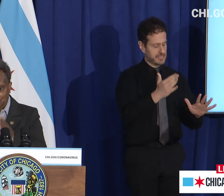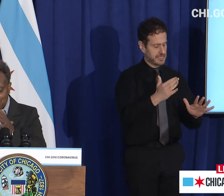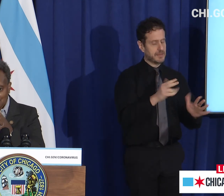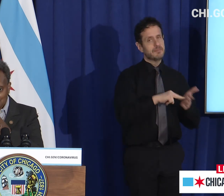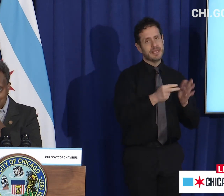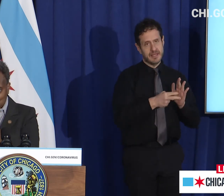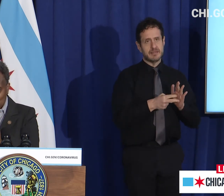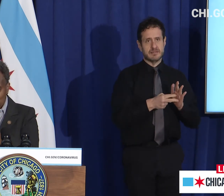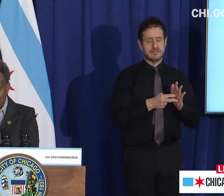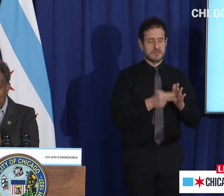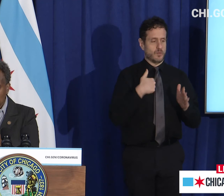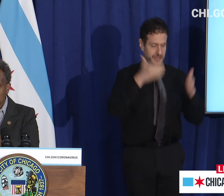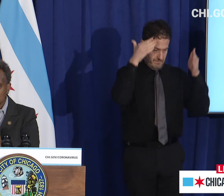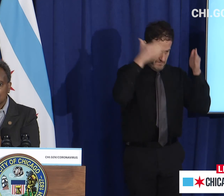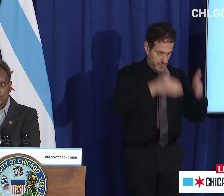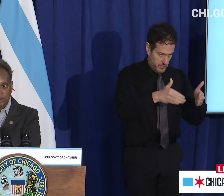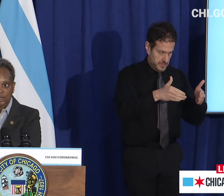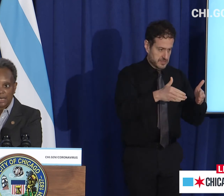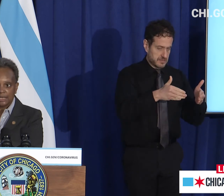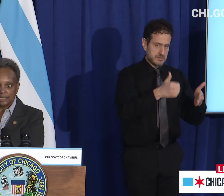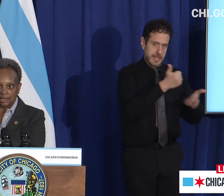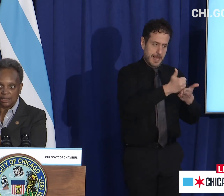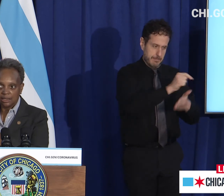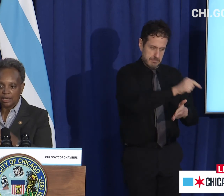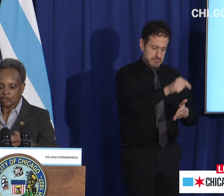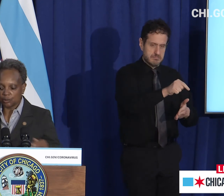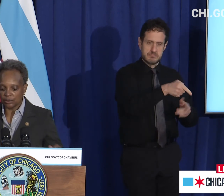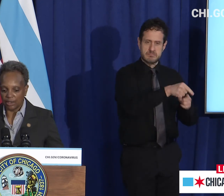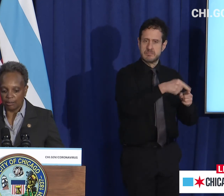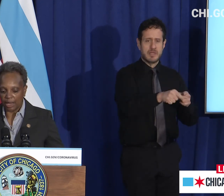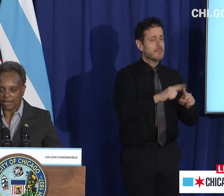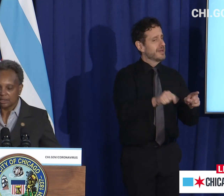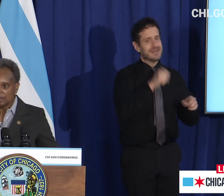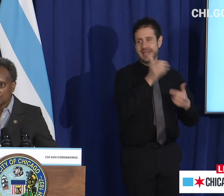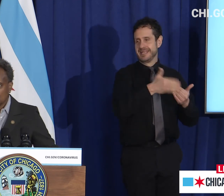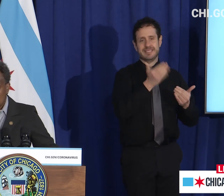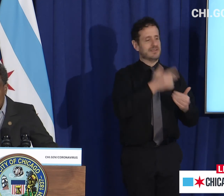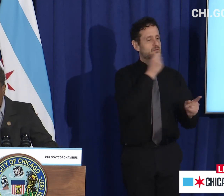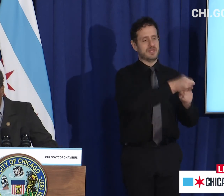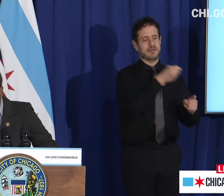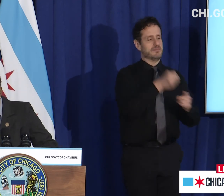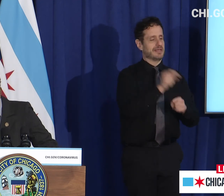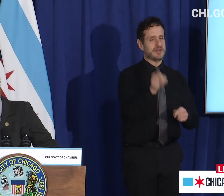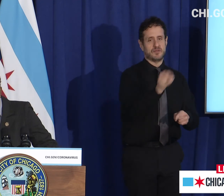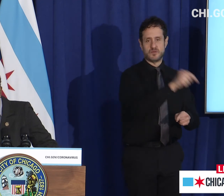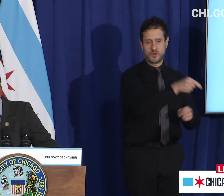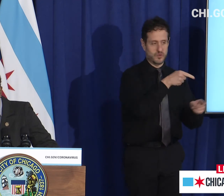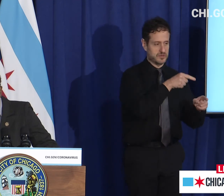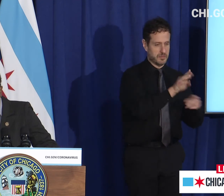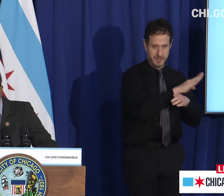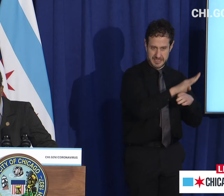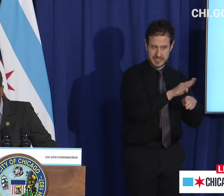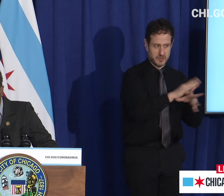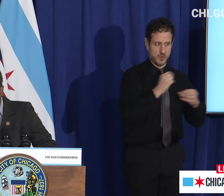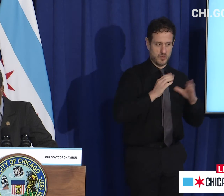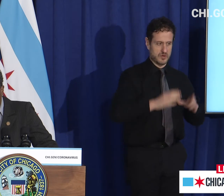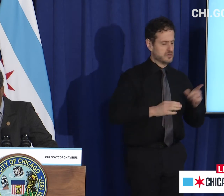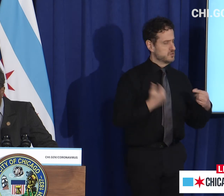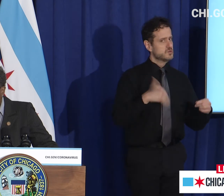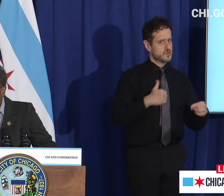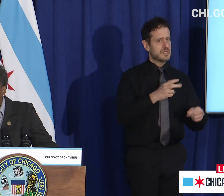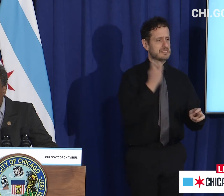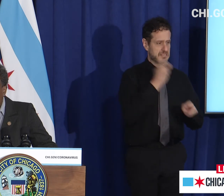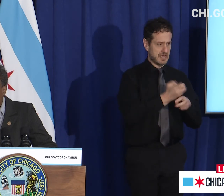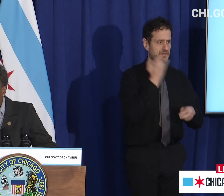sense of targeted intervention, certainly not easy in terms of the impact on those business owners.